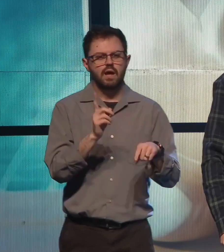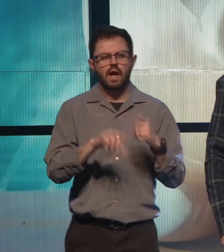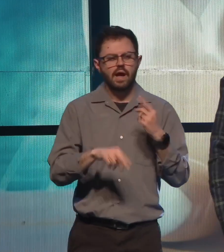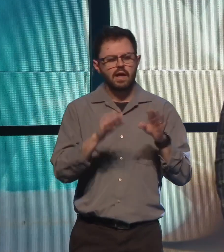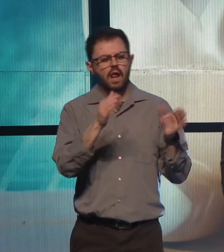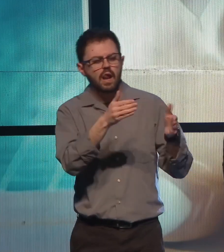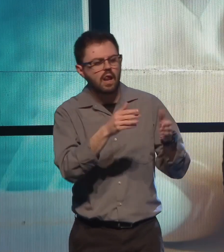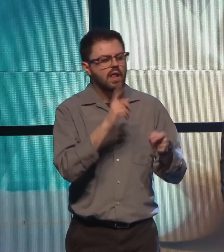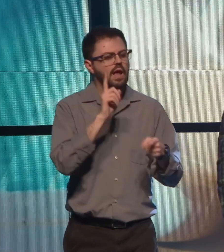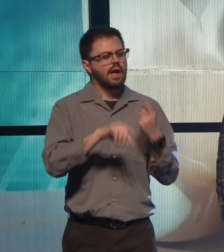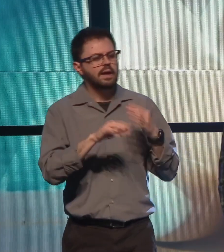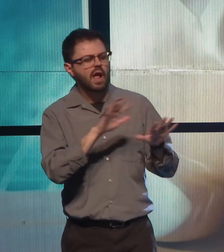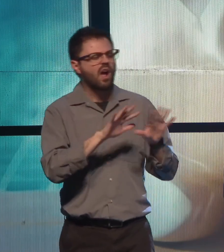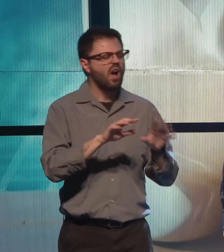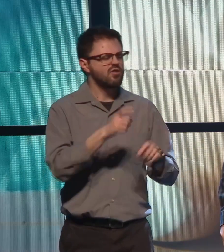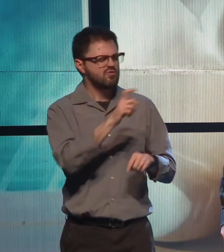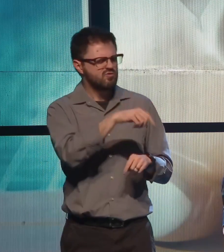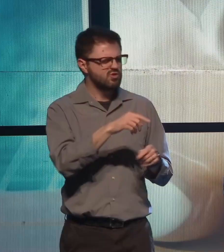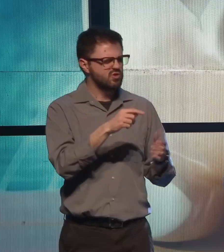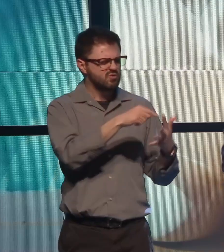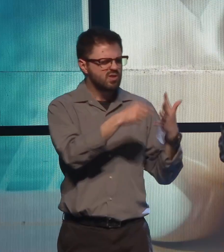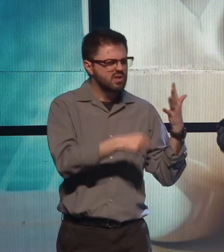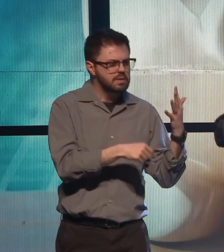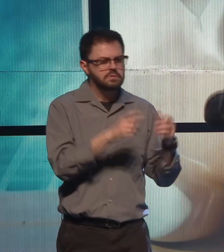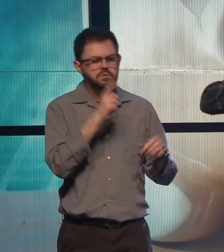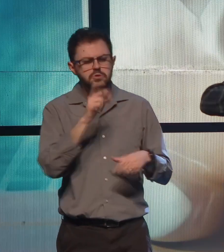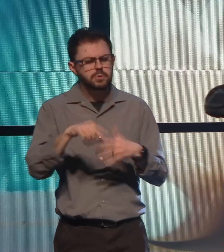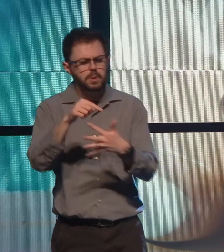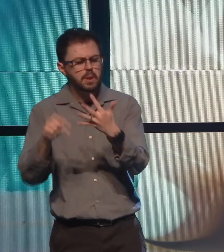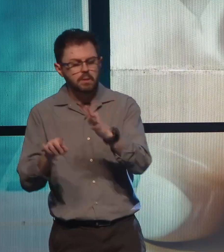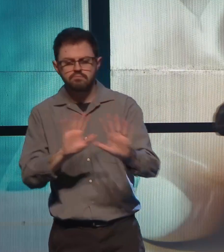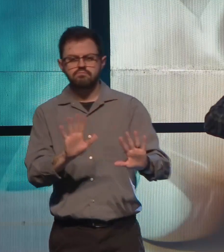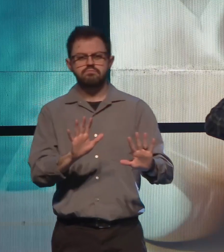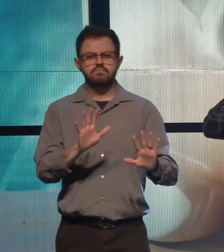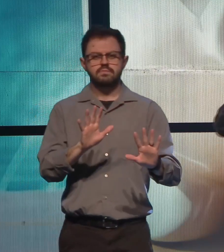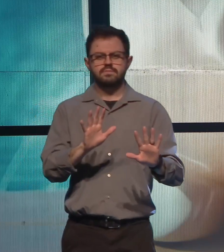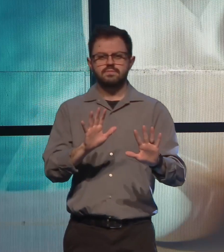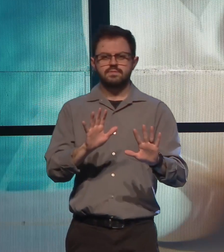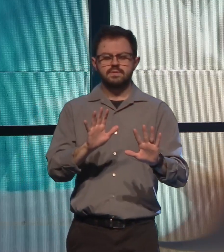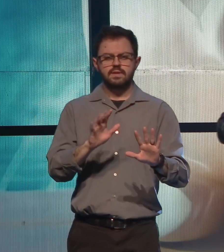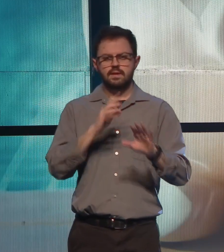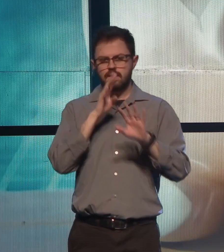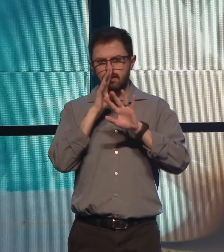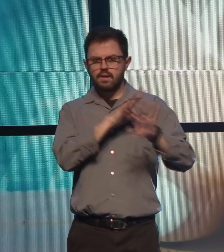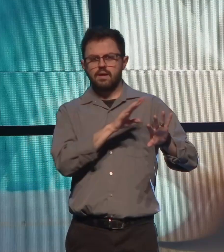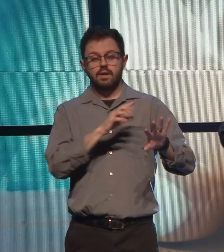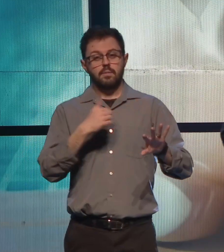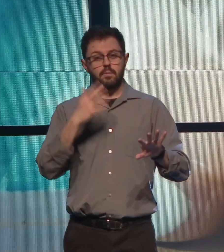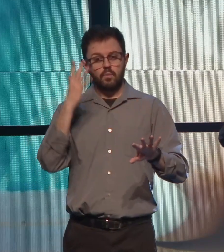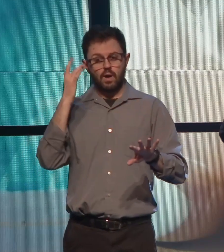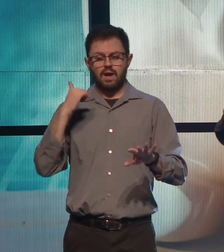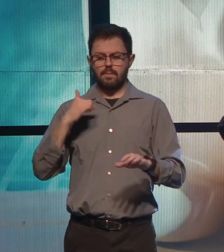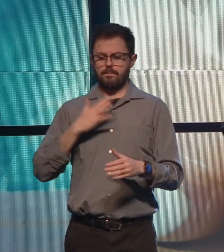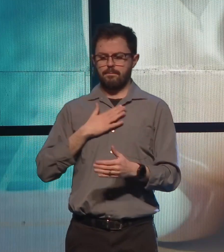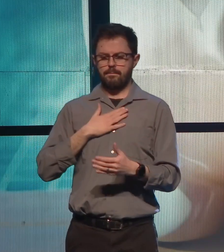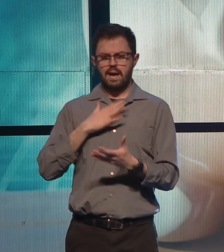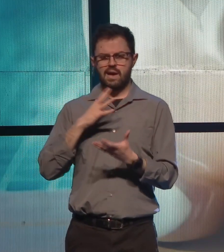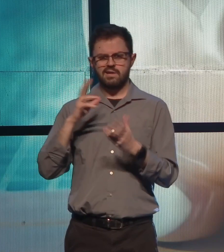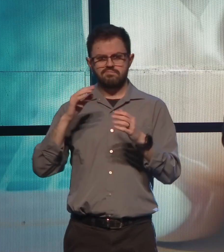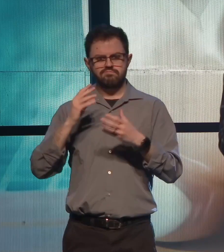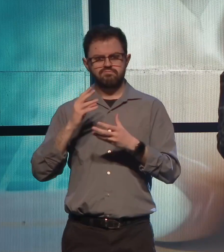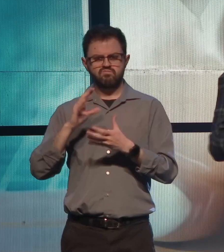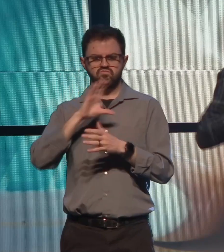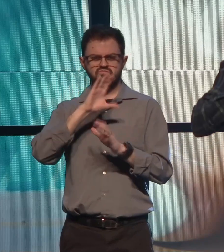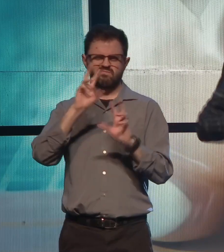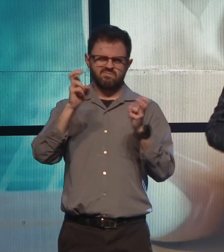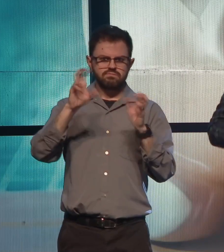this is how they should use it, or this is what they should, or how could they, right? Because I'm actually growing in my character. I'm not